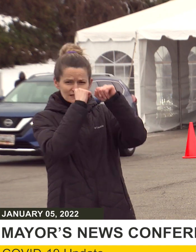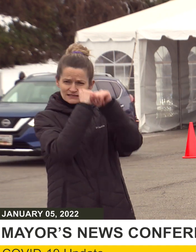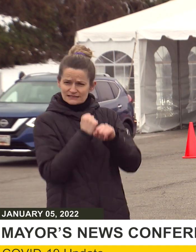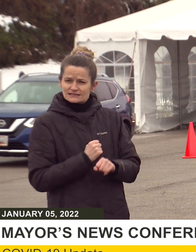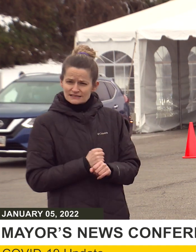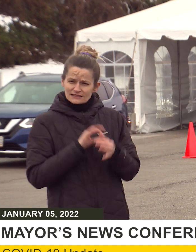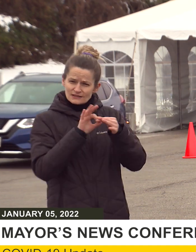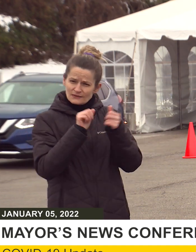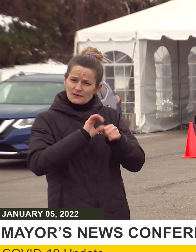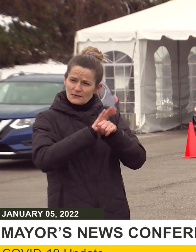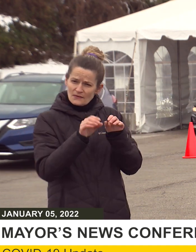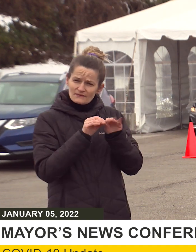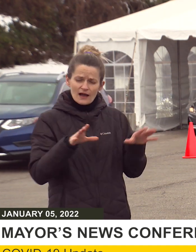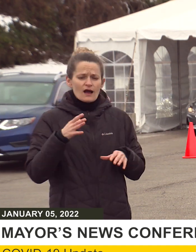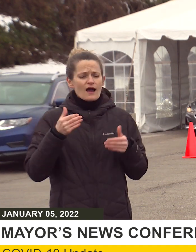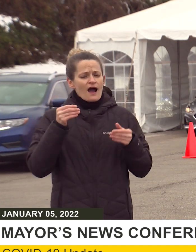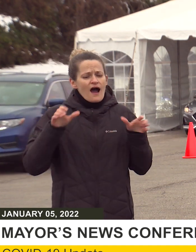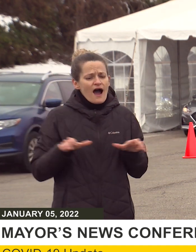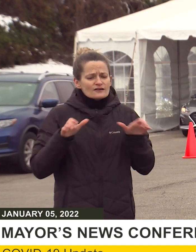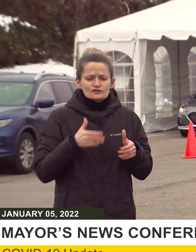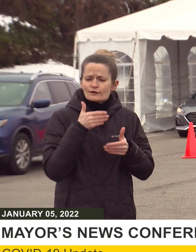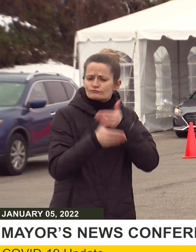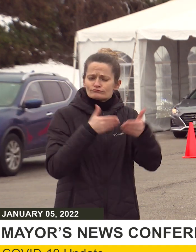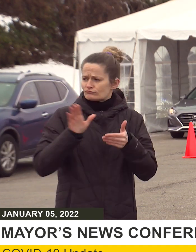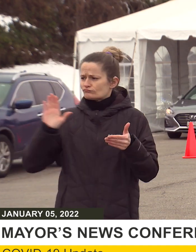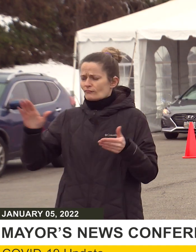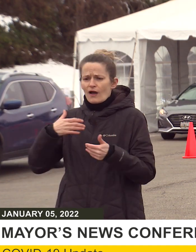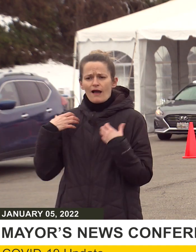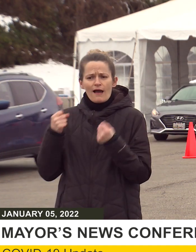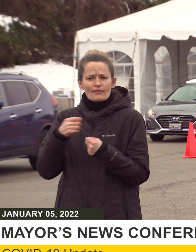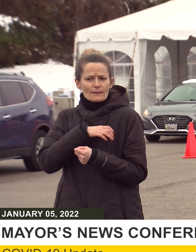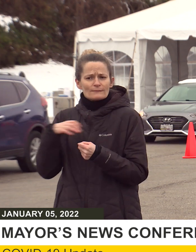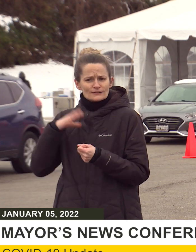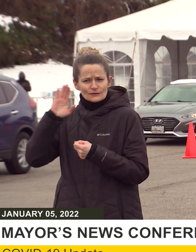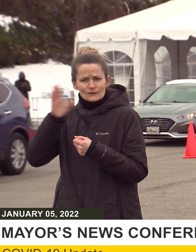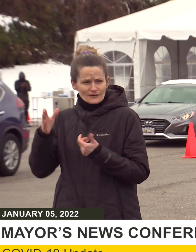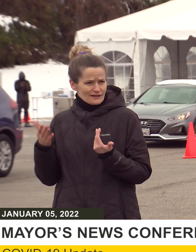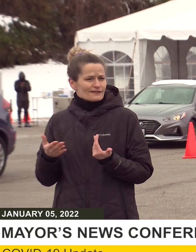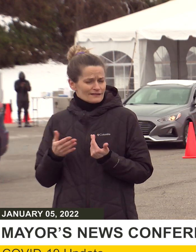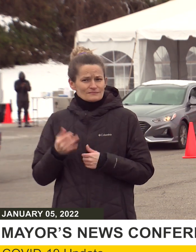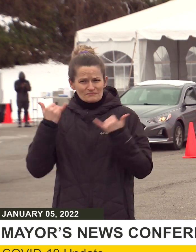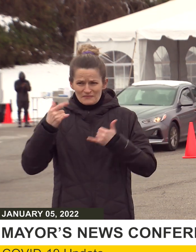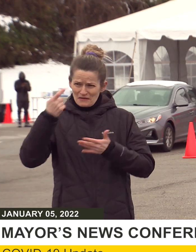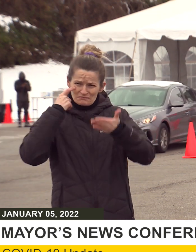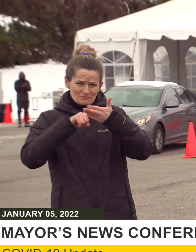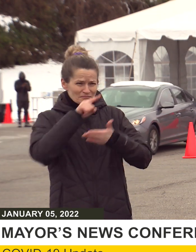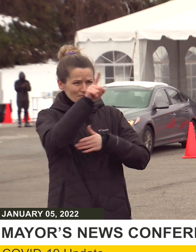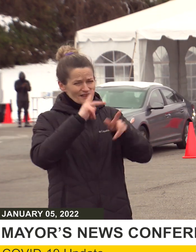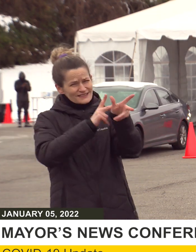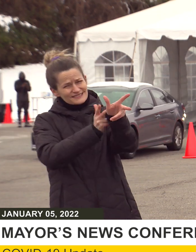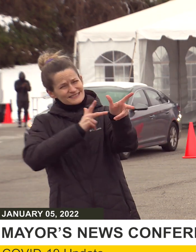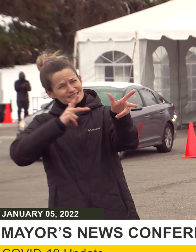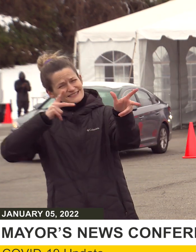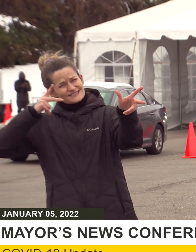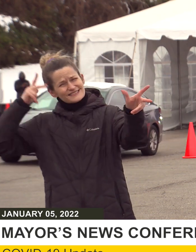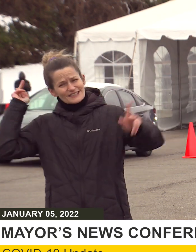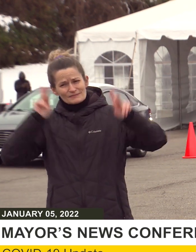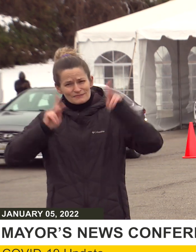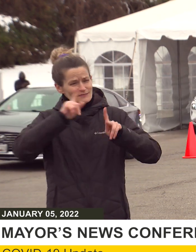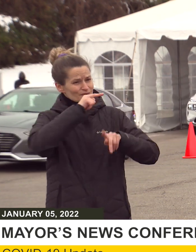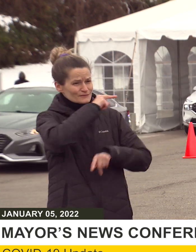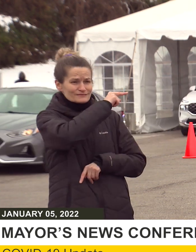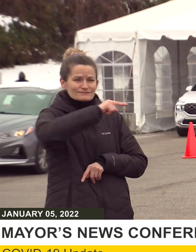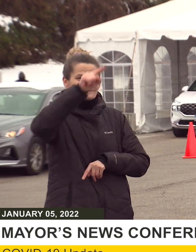department. And we know that we are seeing long lines and extended wait times at all of our testing sites, as we are here today